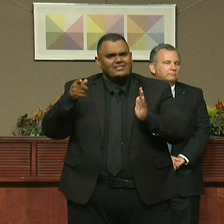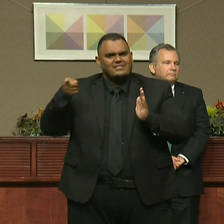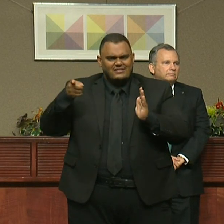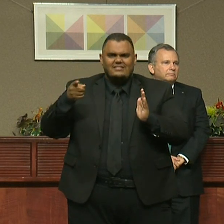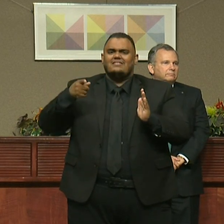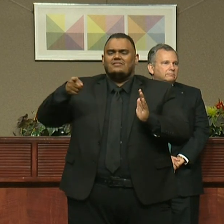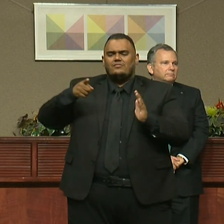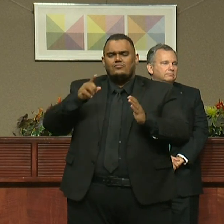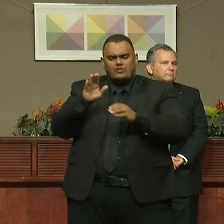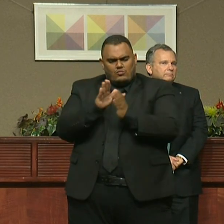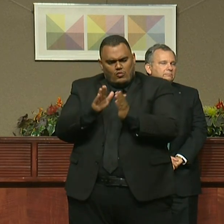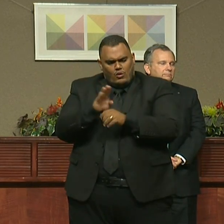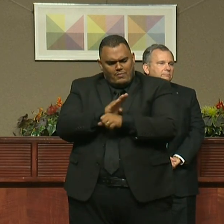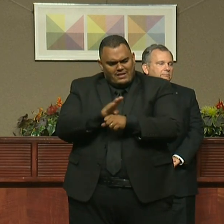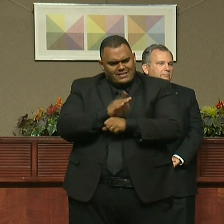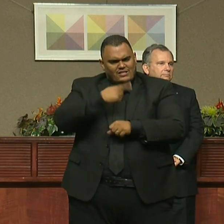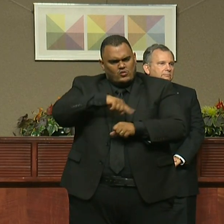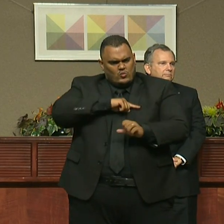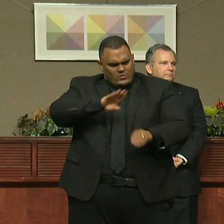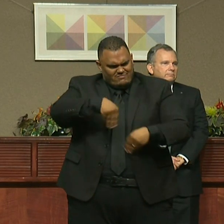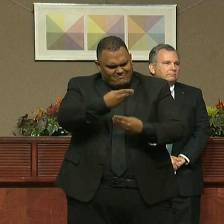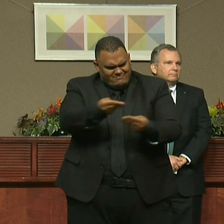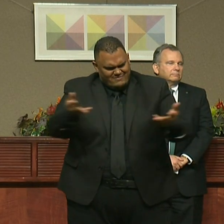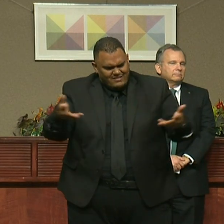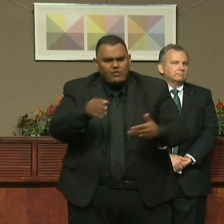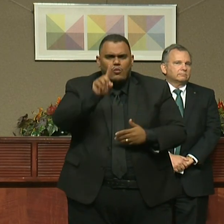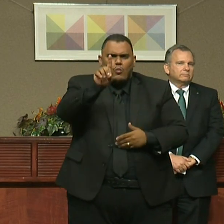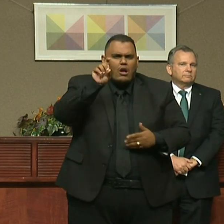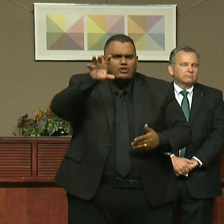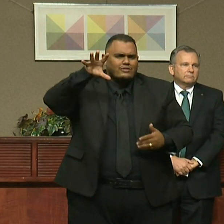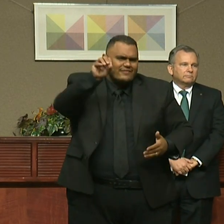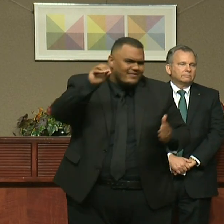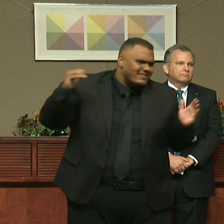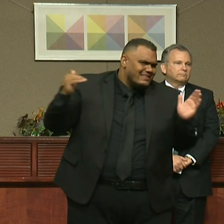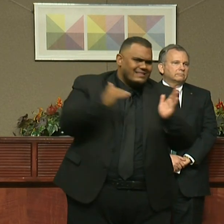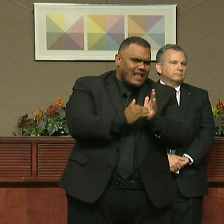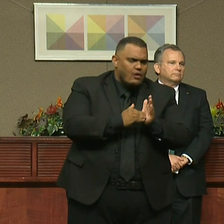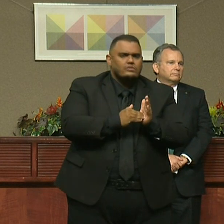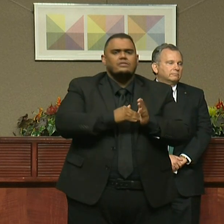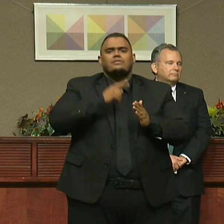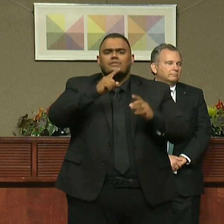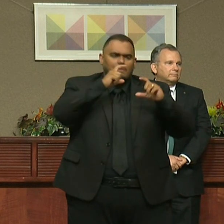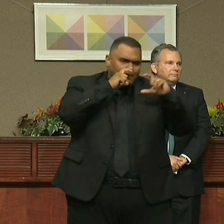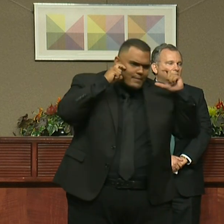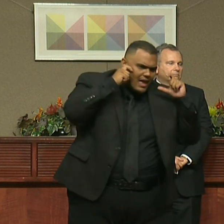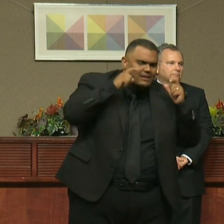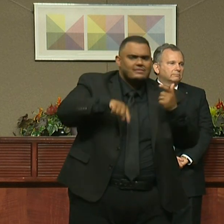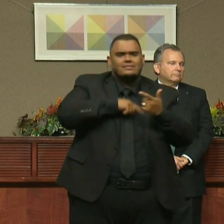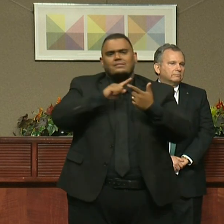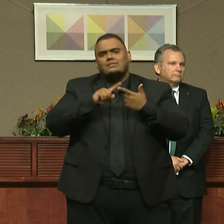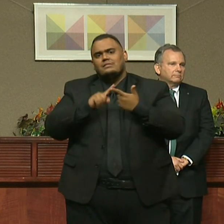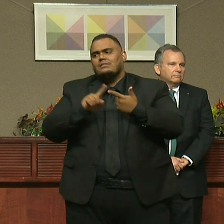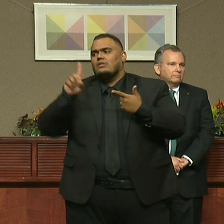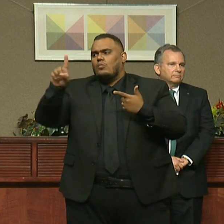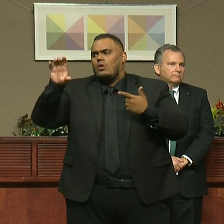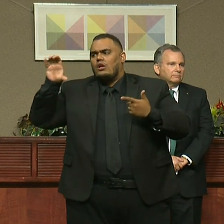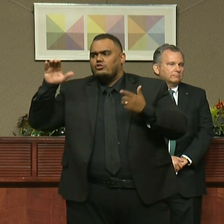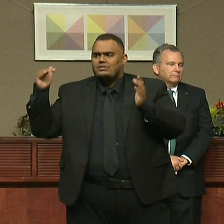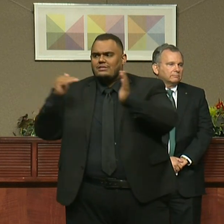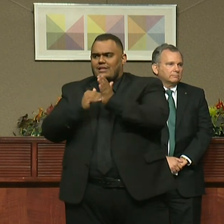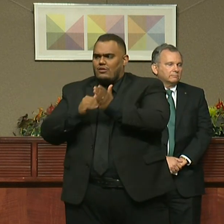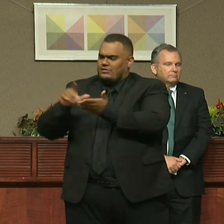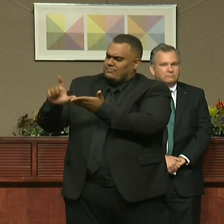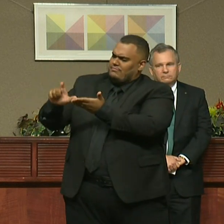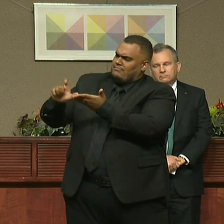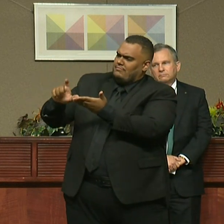150,000 cloth masks and 100,000 bottles of hand sanitizer. Free PPE is also being distributed